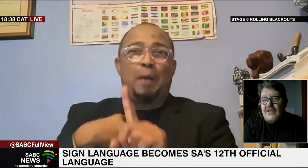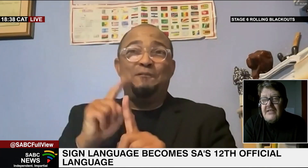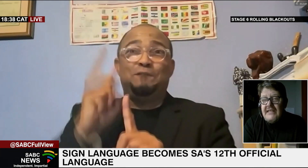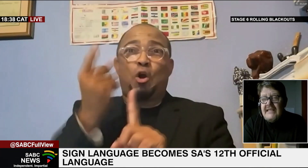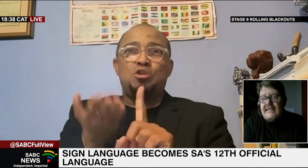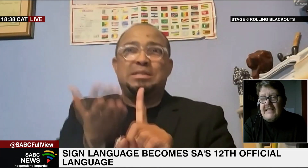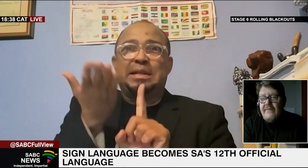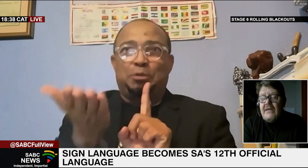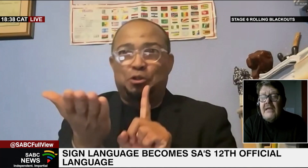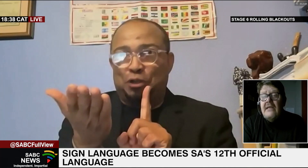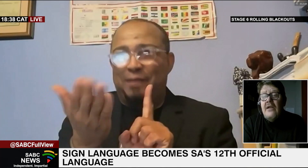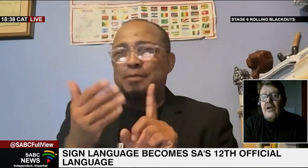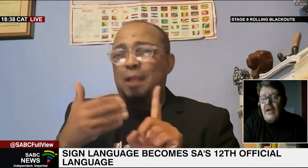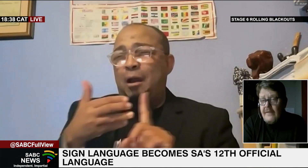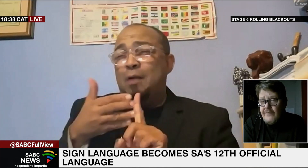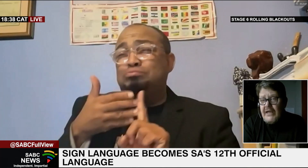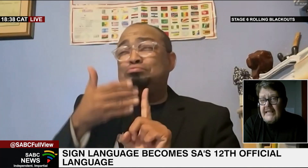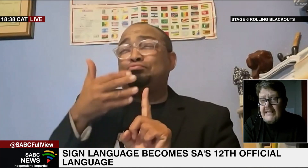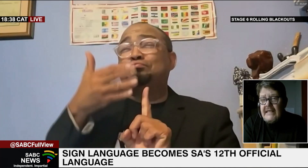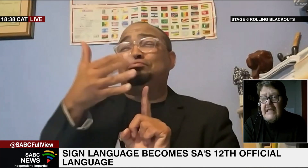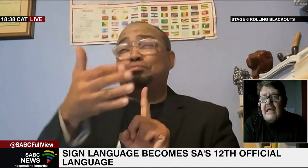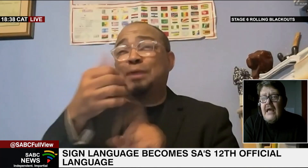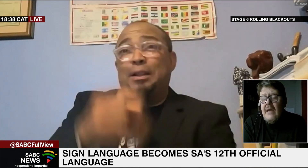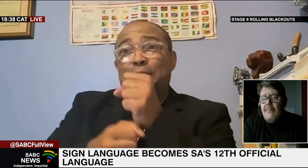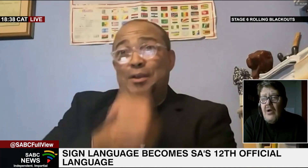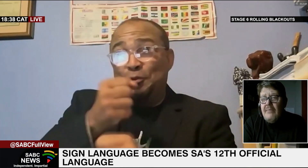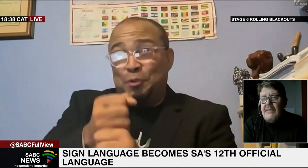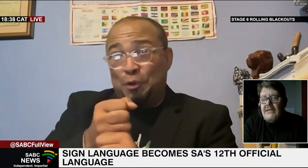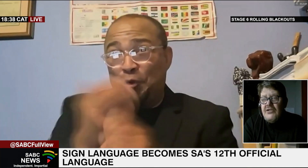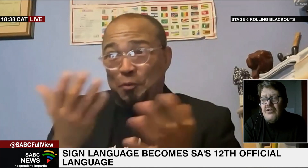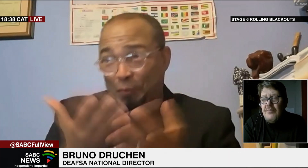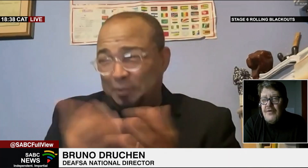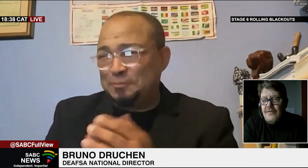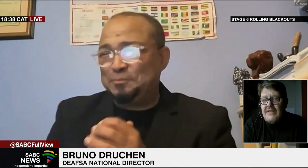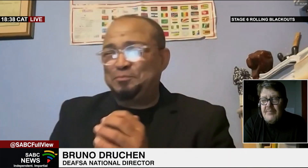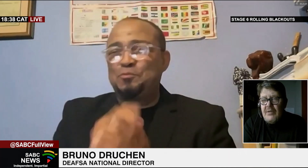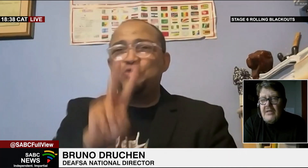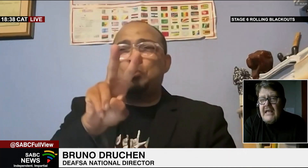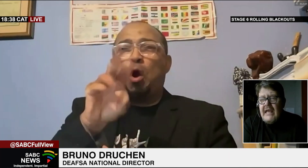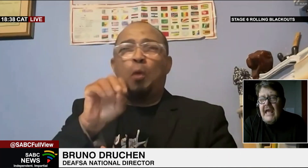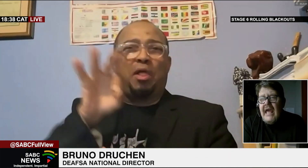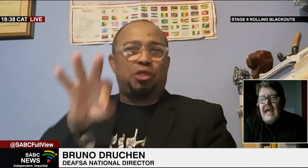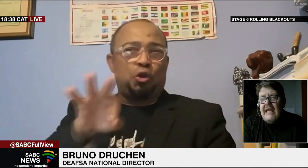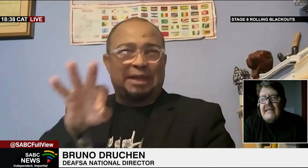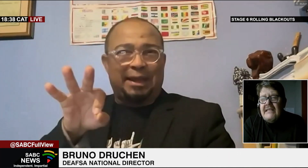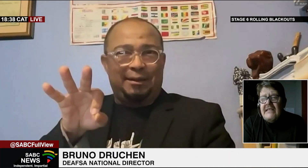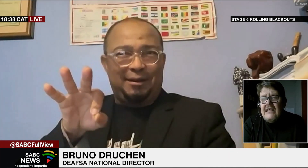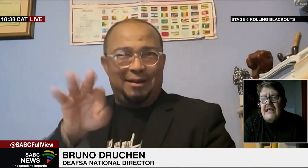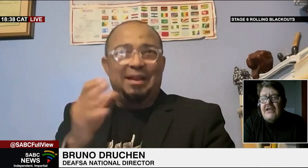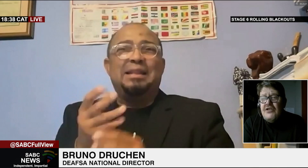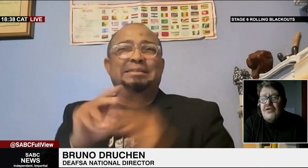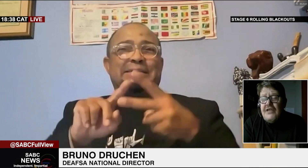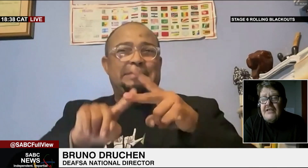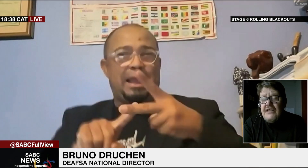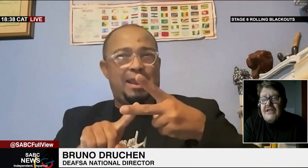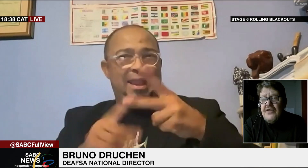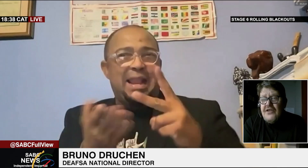in 2007 advocating Parliament to approve this bill, and